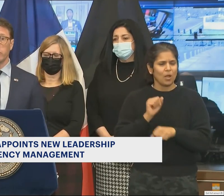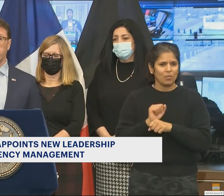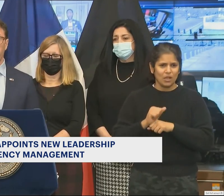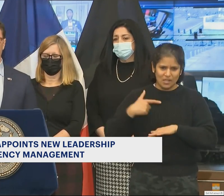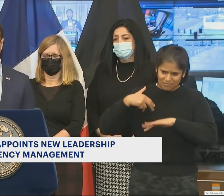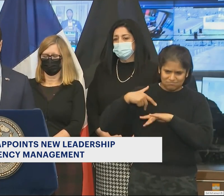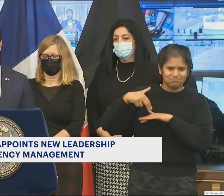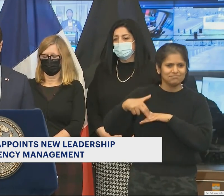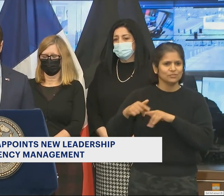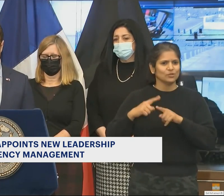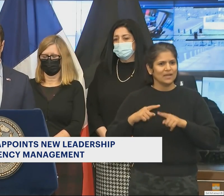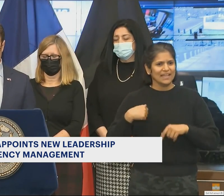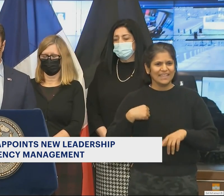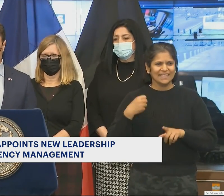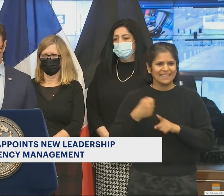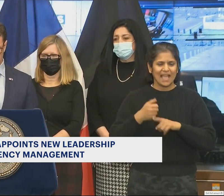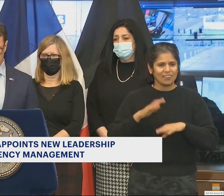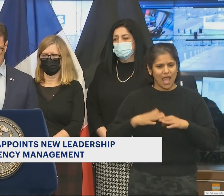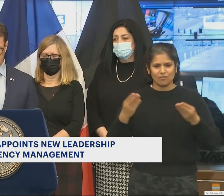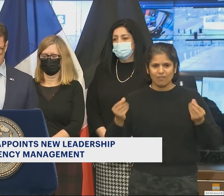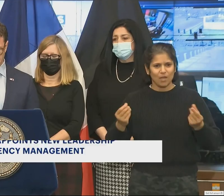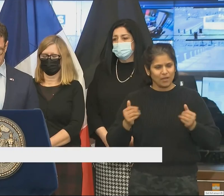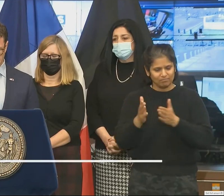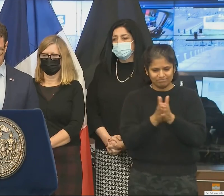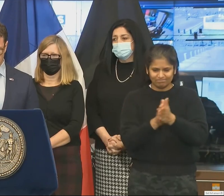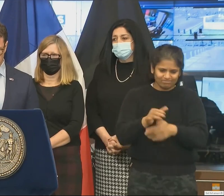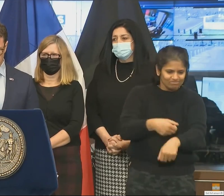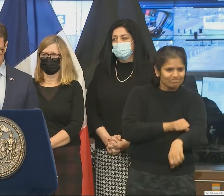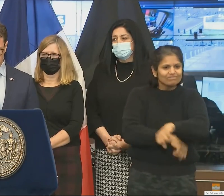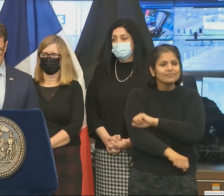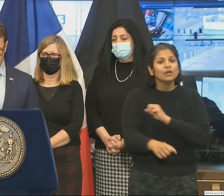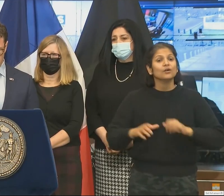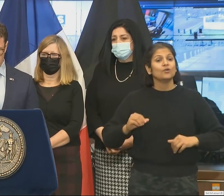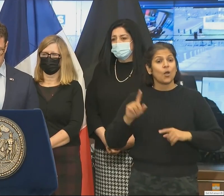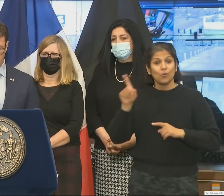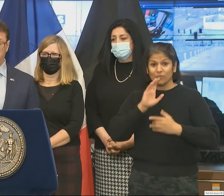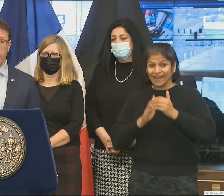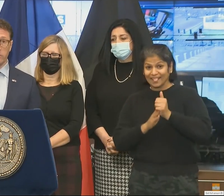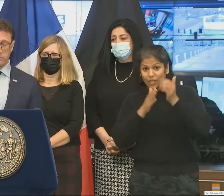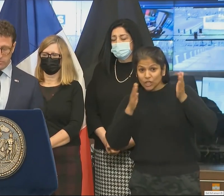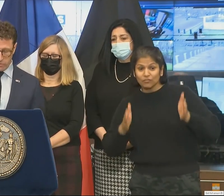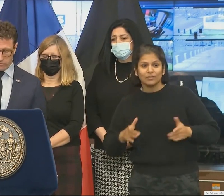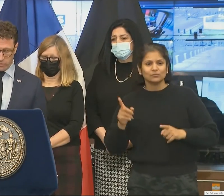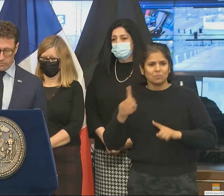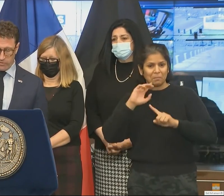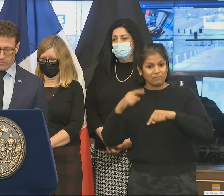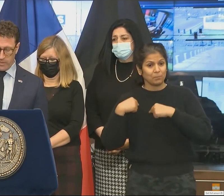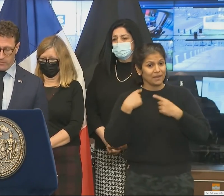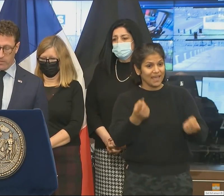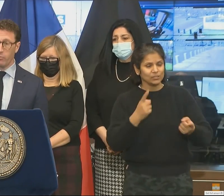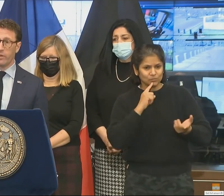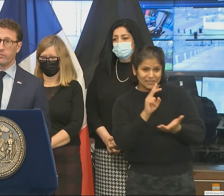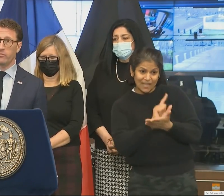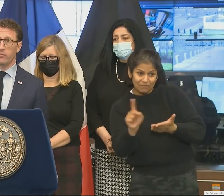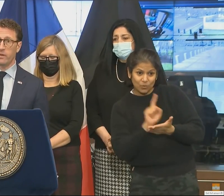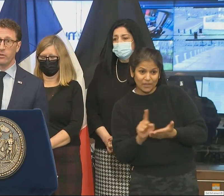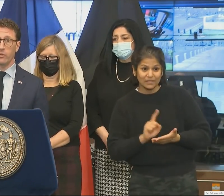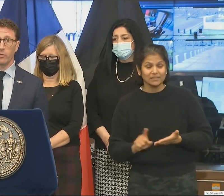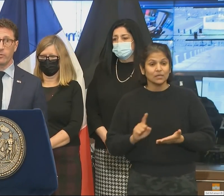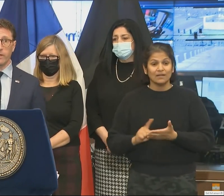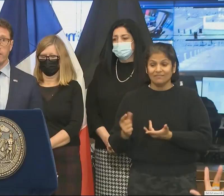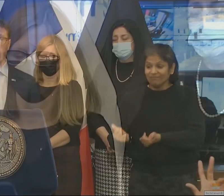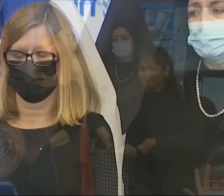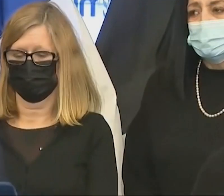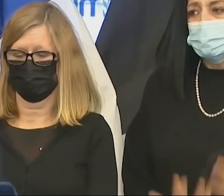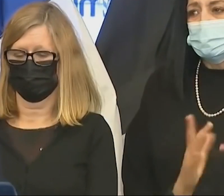veterans mental health support, mental health being a major issue in the city, according to the mayor. Farrell has been the acting commissioner for the past